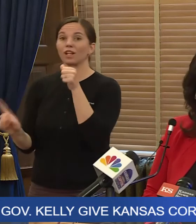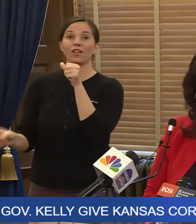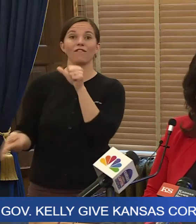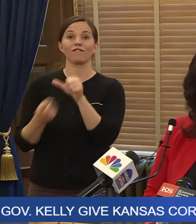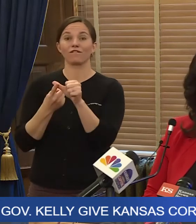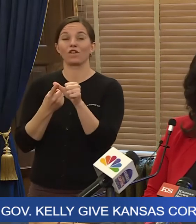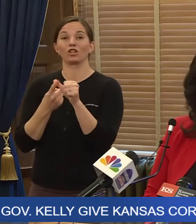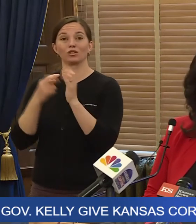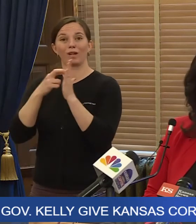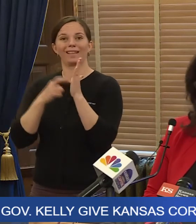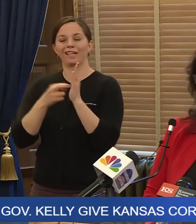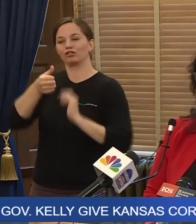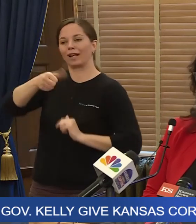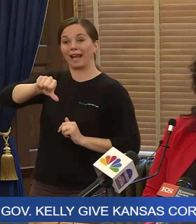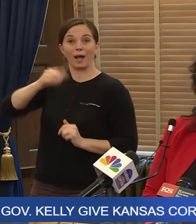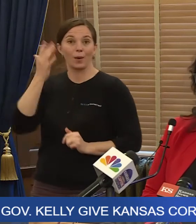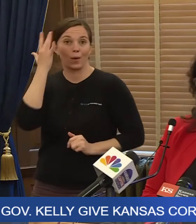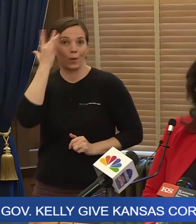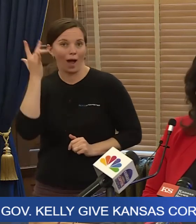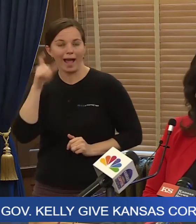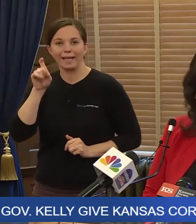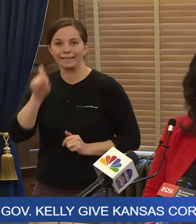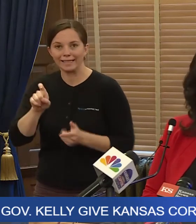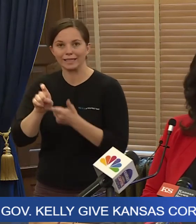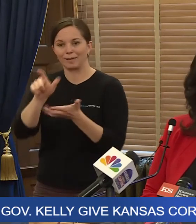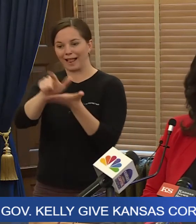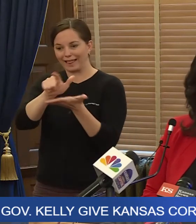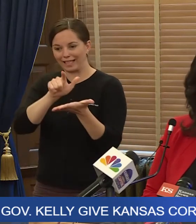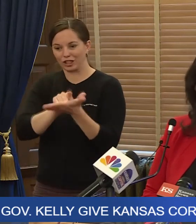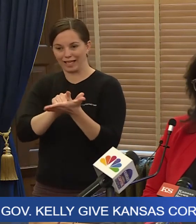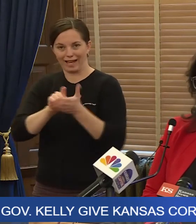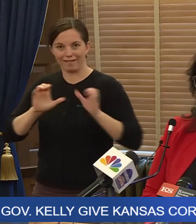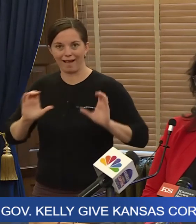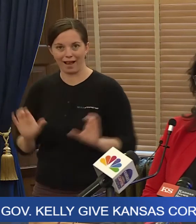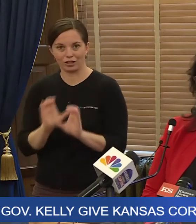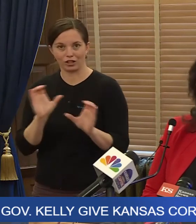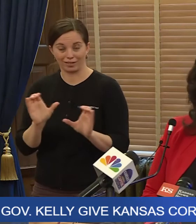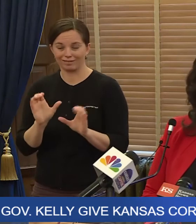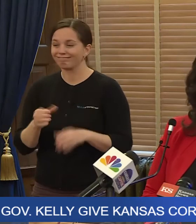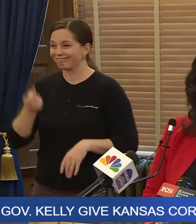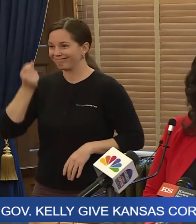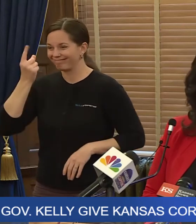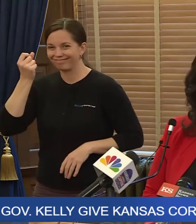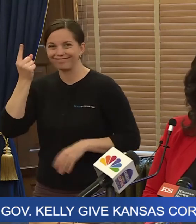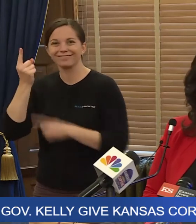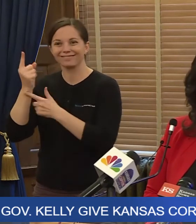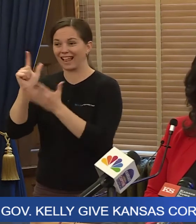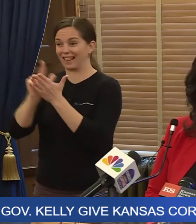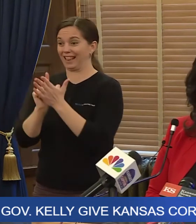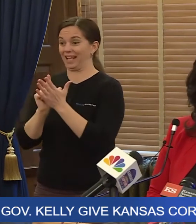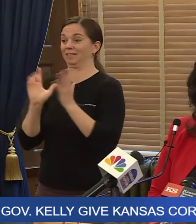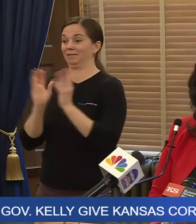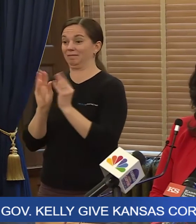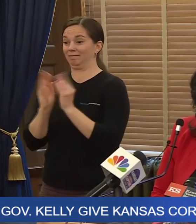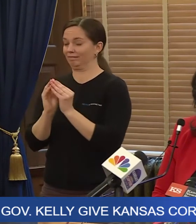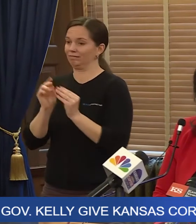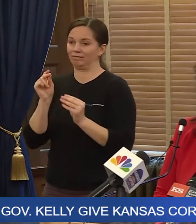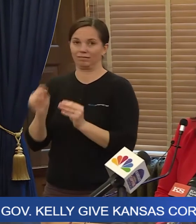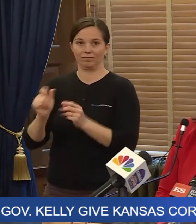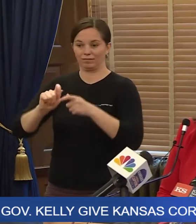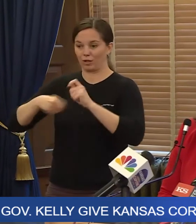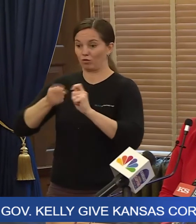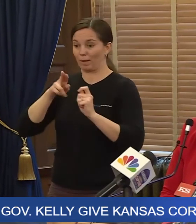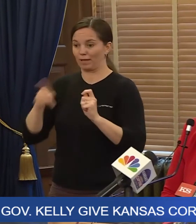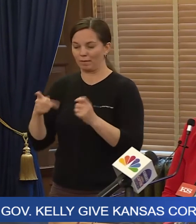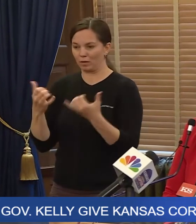denied on the basis that it needs to be a legislative action. With a much abbreviated wrap up to the legislative session,